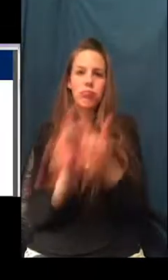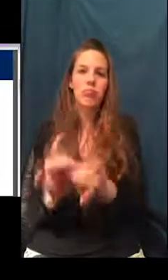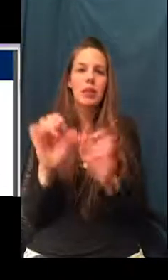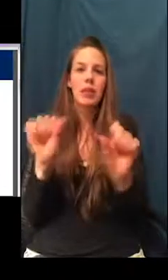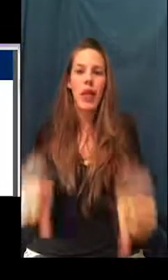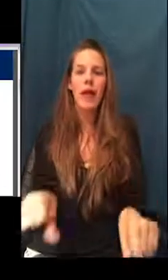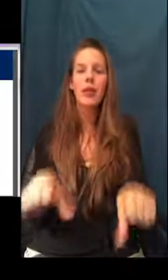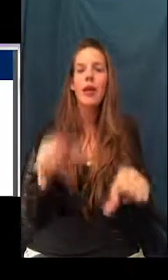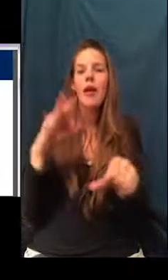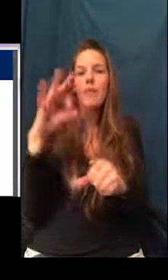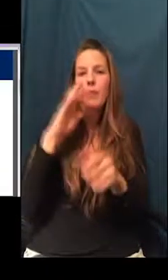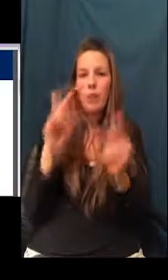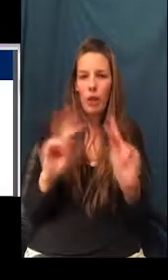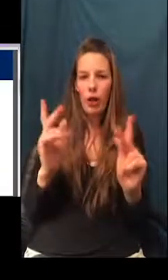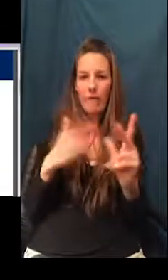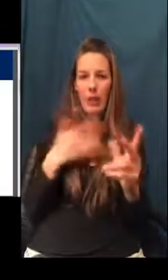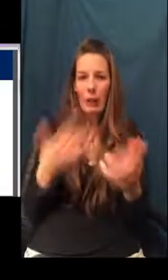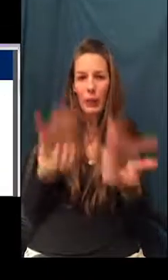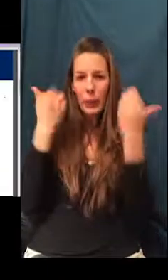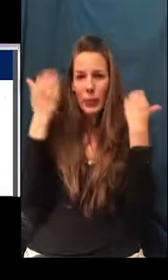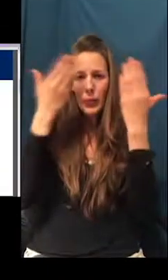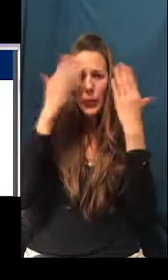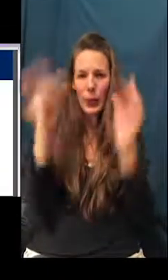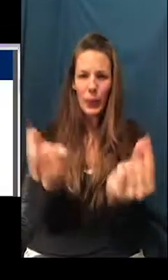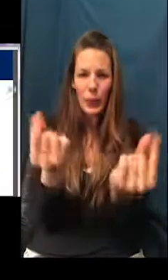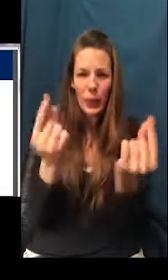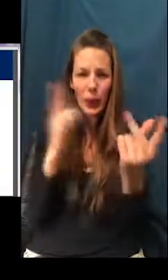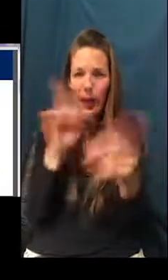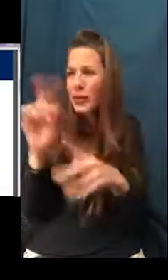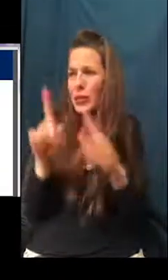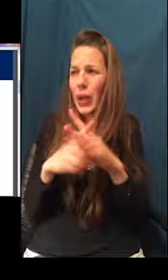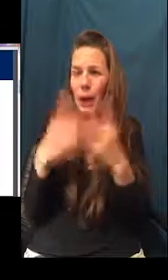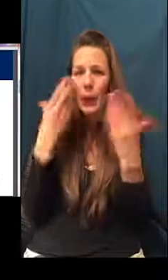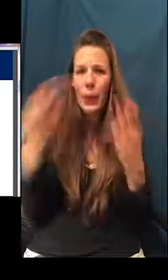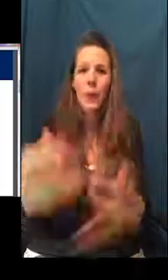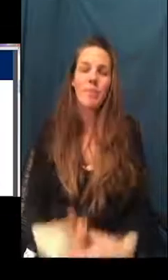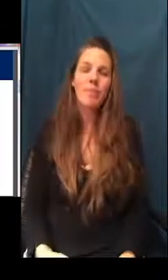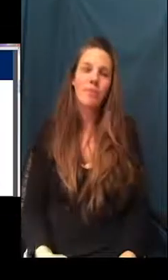up if people are feeling overwhelmed or don't know where to start.